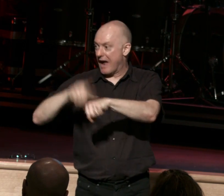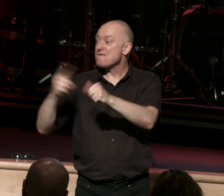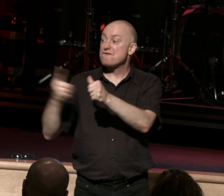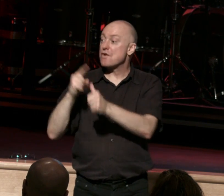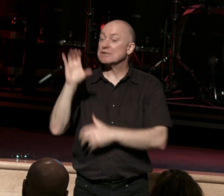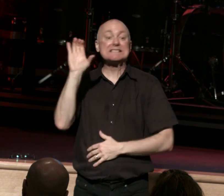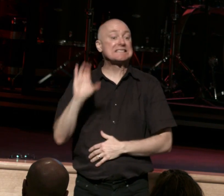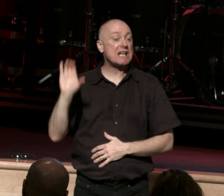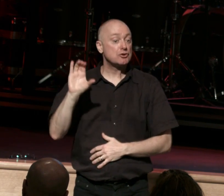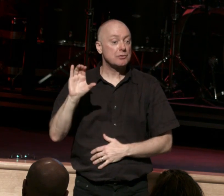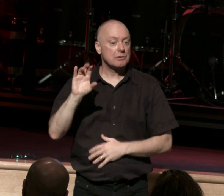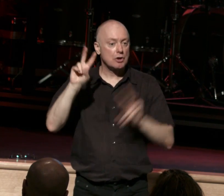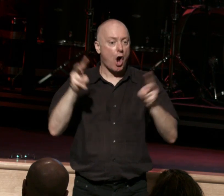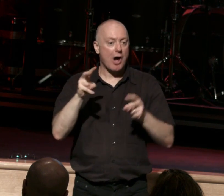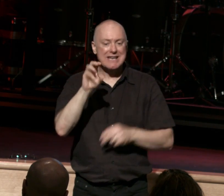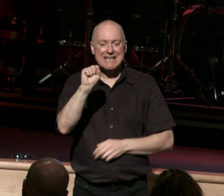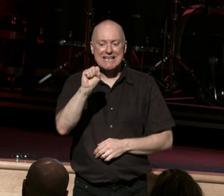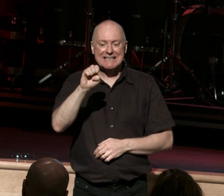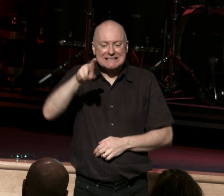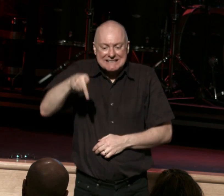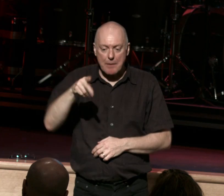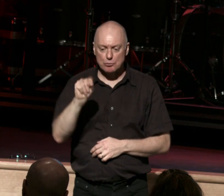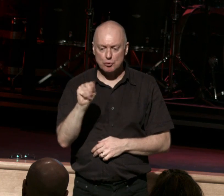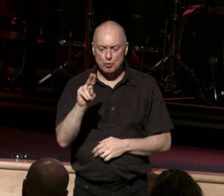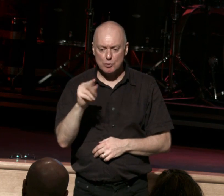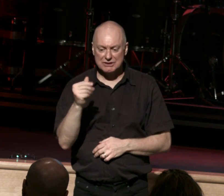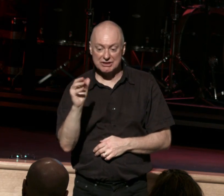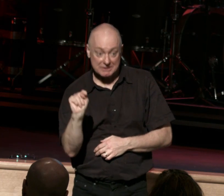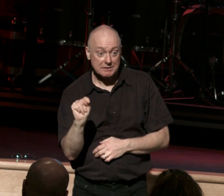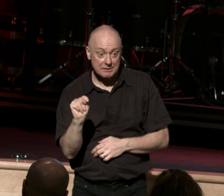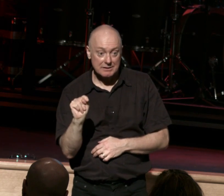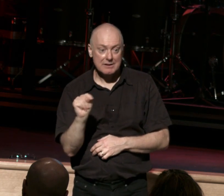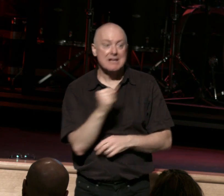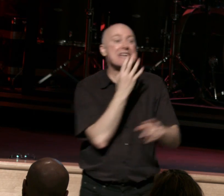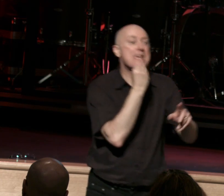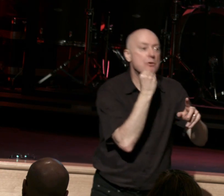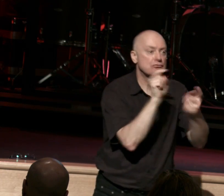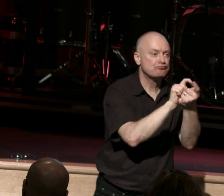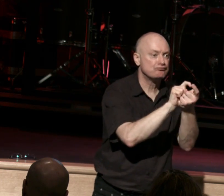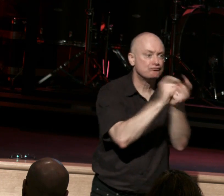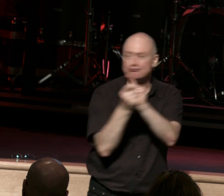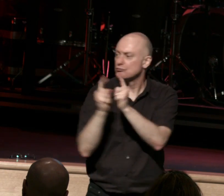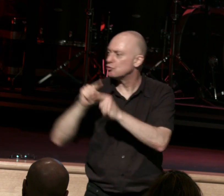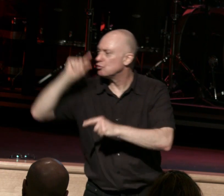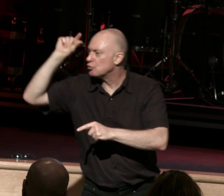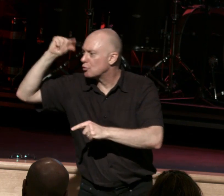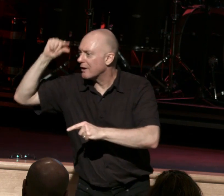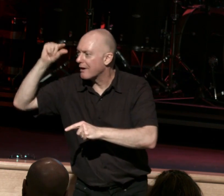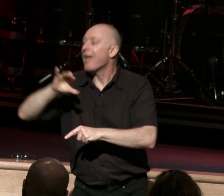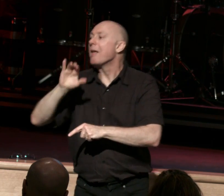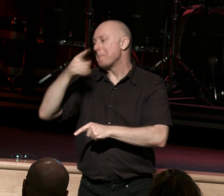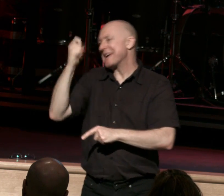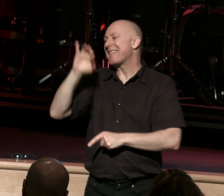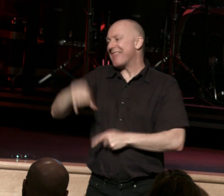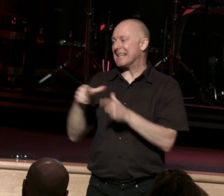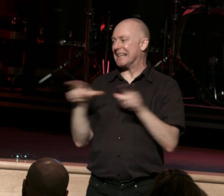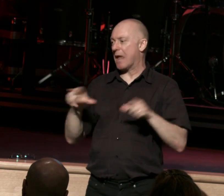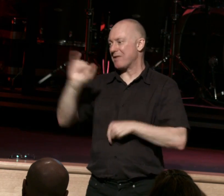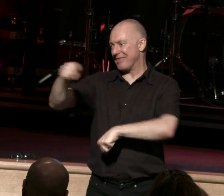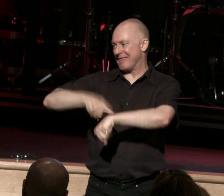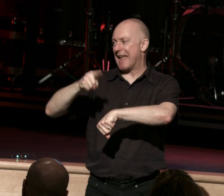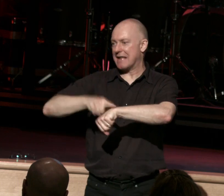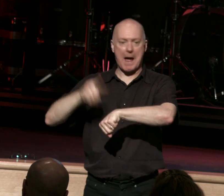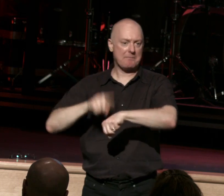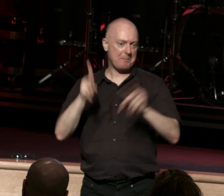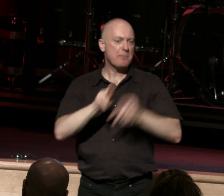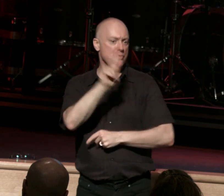in the first century. It's called the Septuagint. They just took the Hebrew and they translated it into Greek, which again was the most common